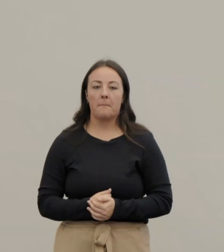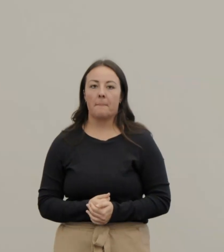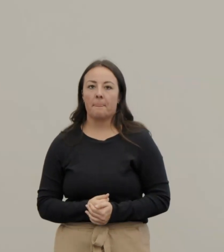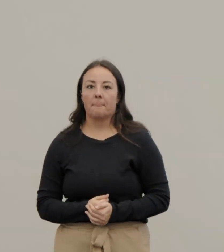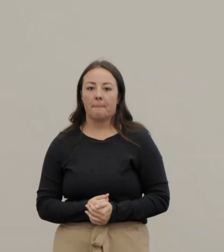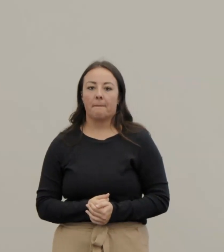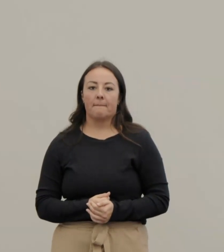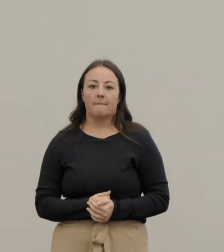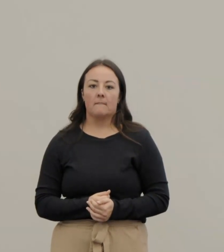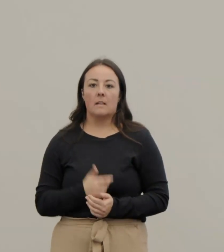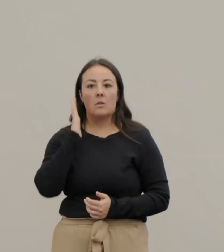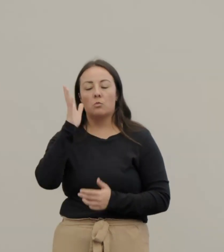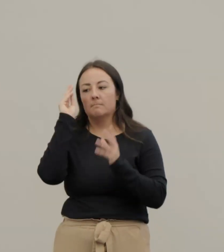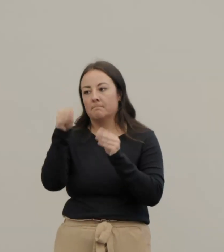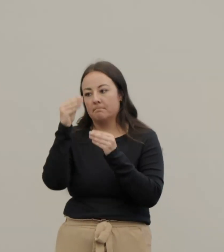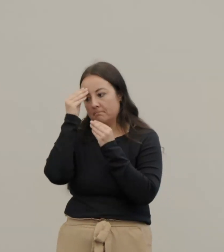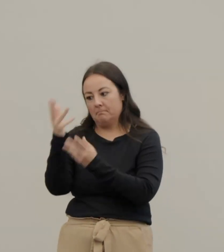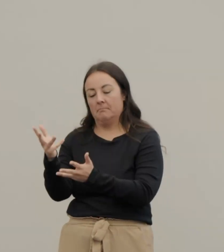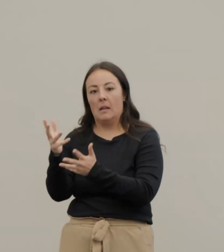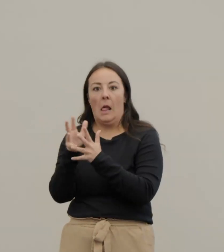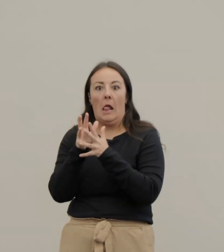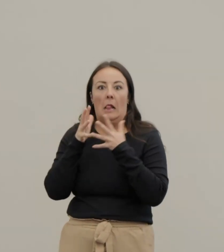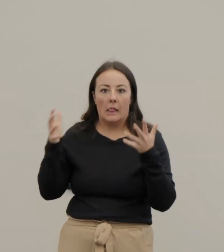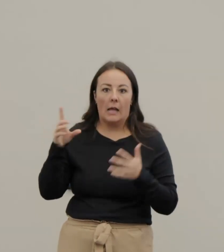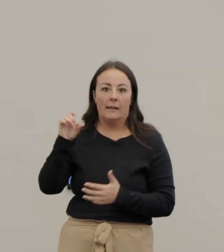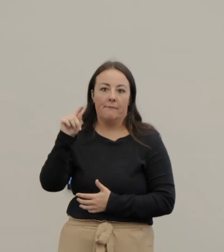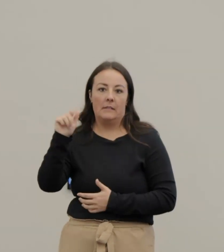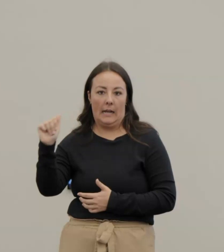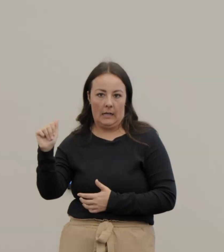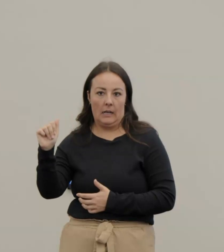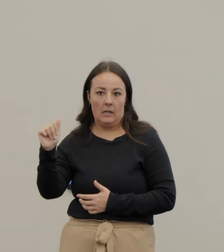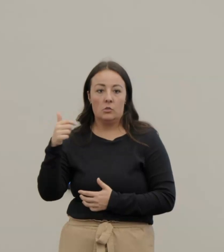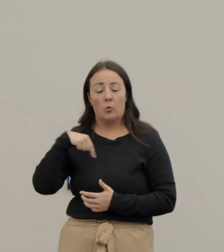It's going to give you a ton of data, right? And so we're gonna have,